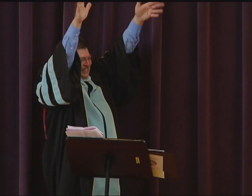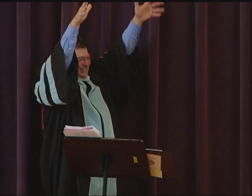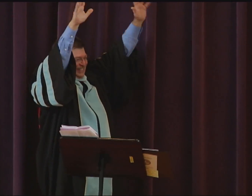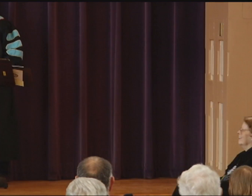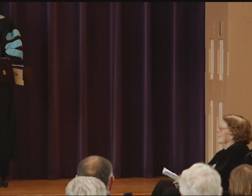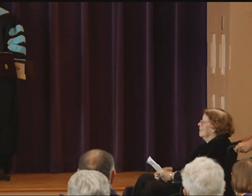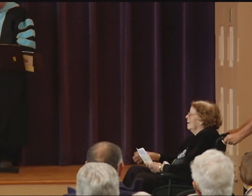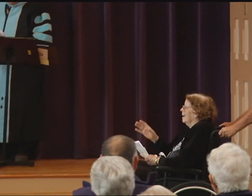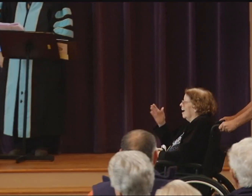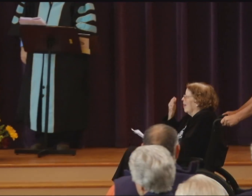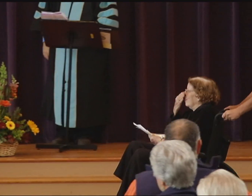Eileen of 62.